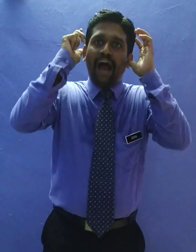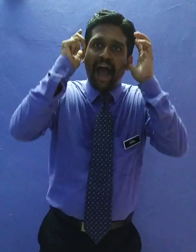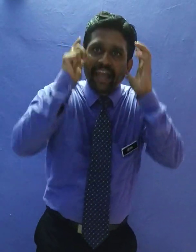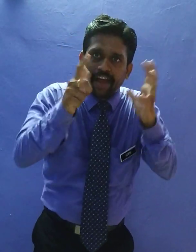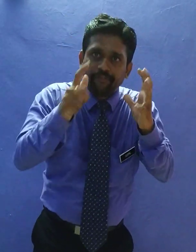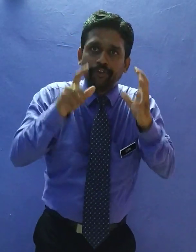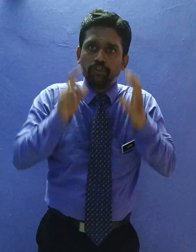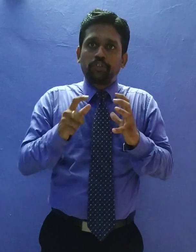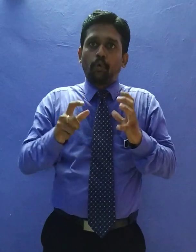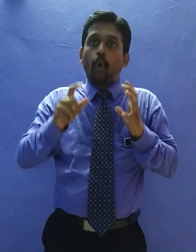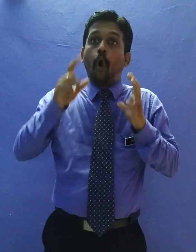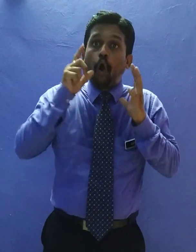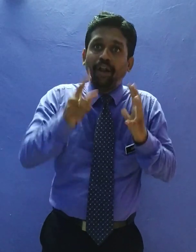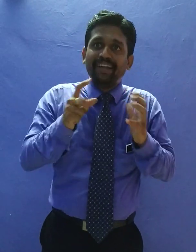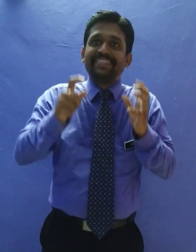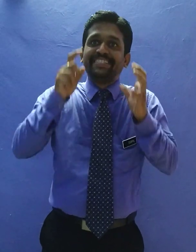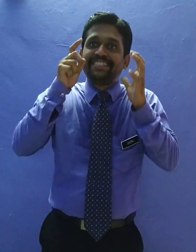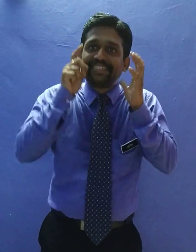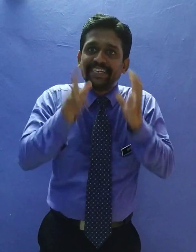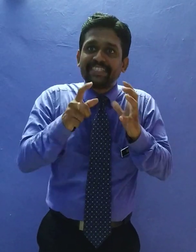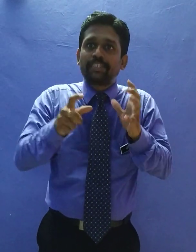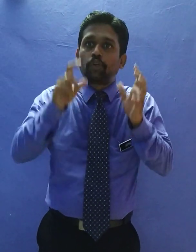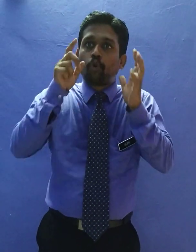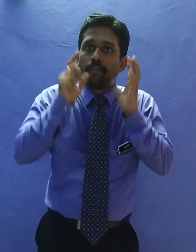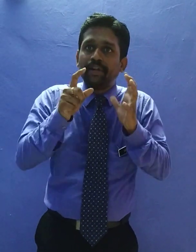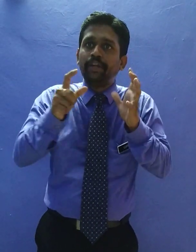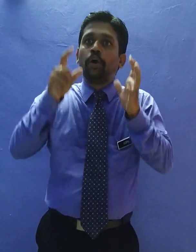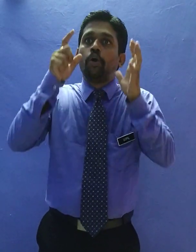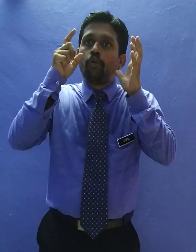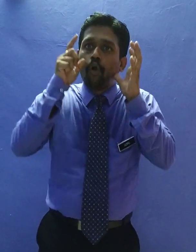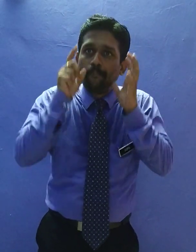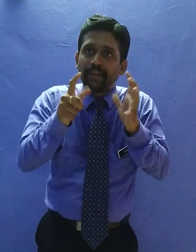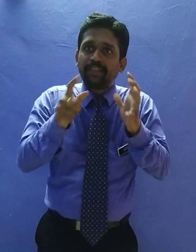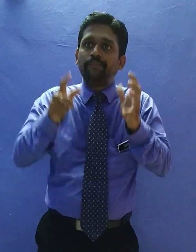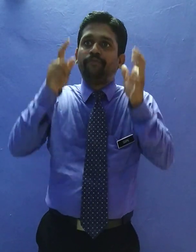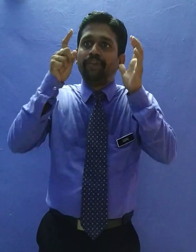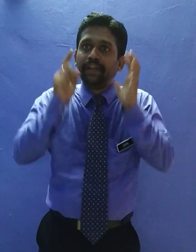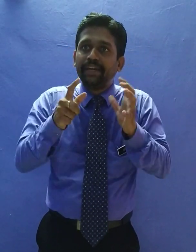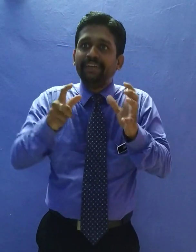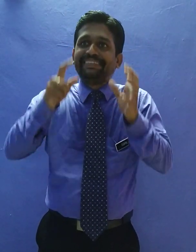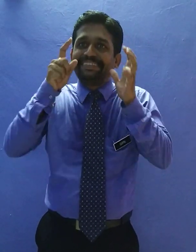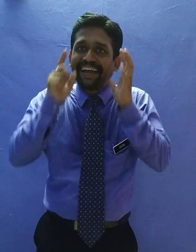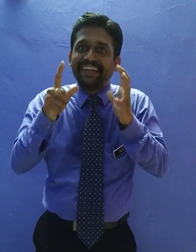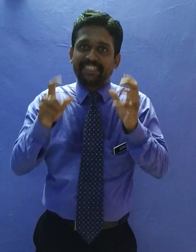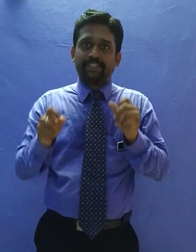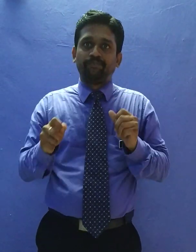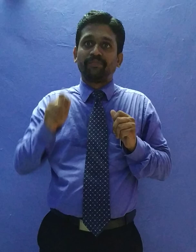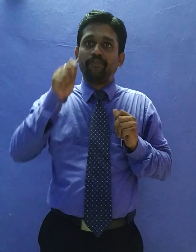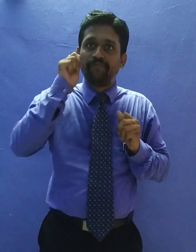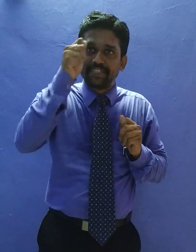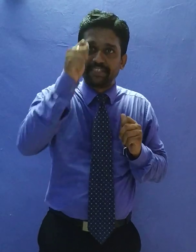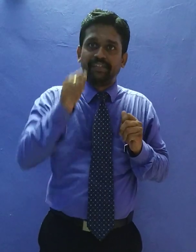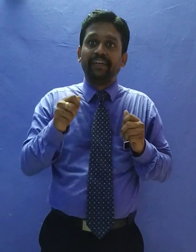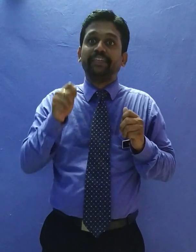I have used all 6 common cooperative learning techniques. First,